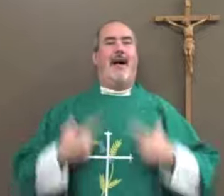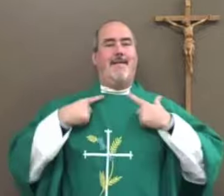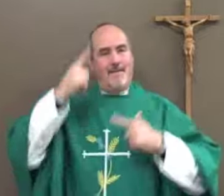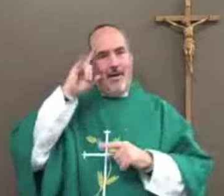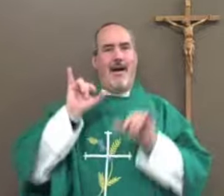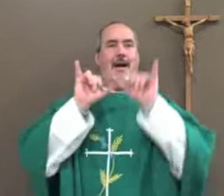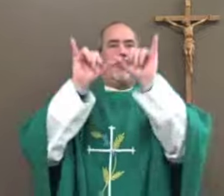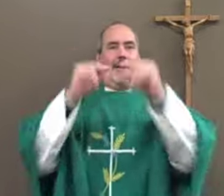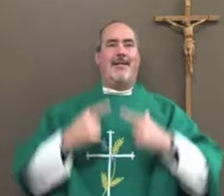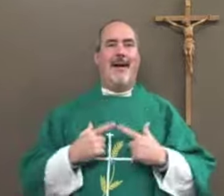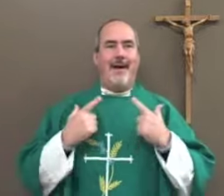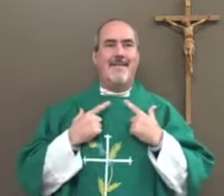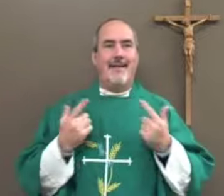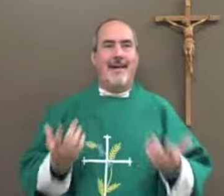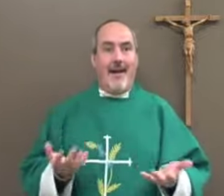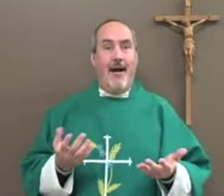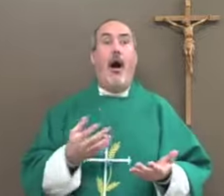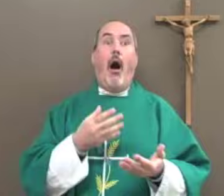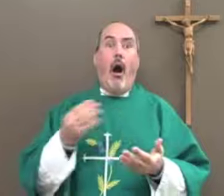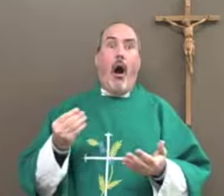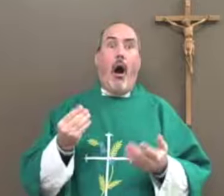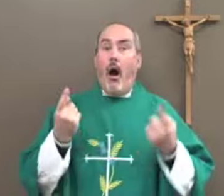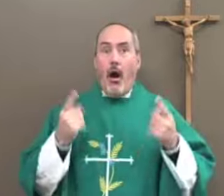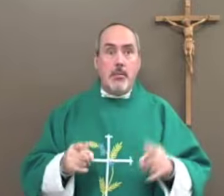and that body and blood would give us everlasting life.